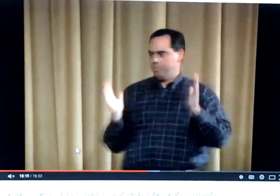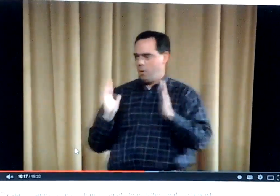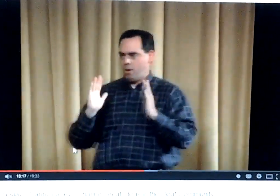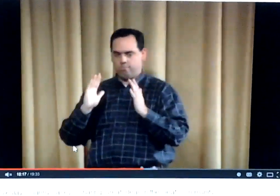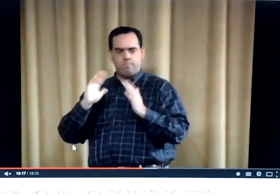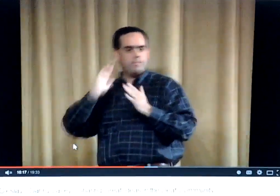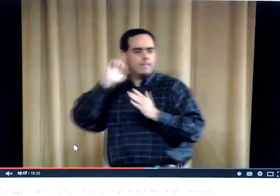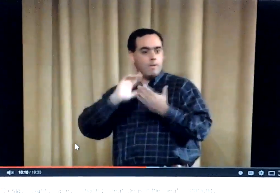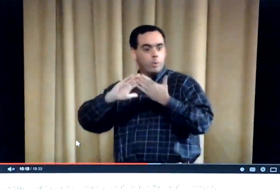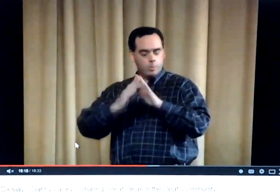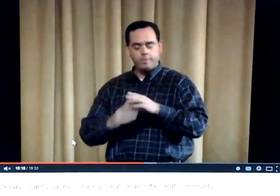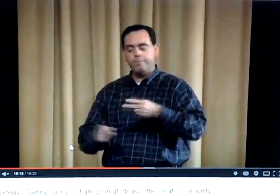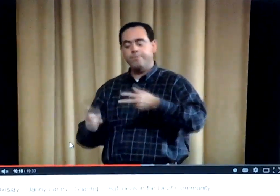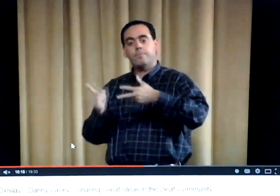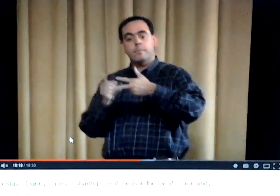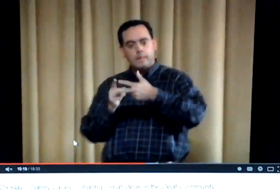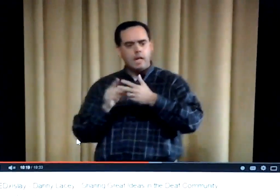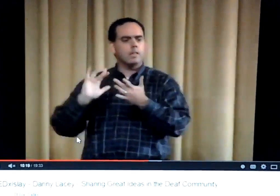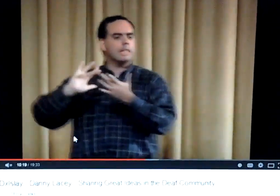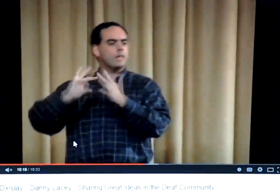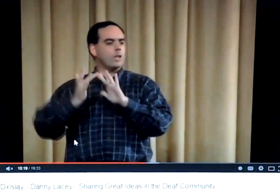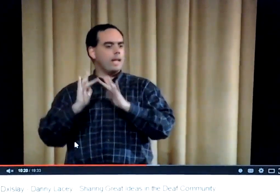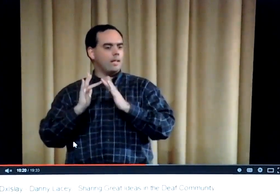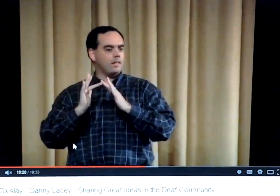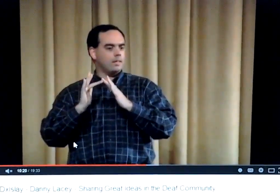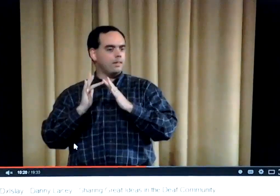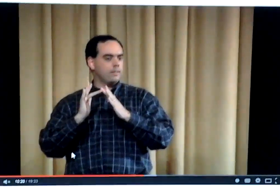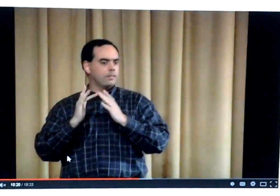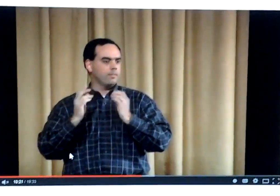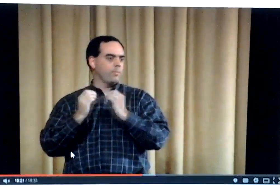And it's small, but it's very easy to go out in the world